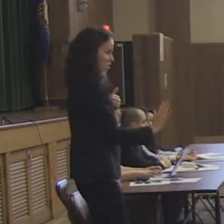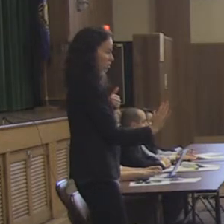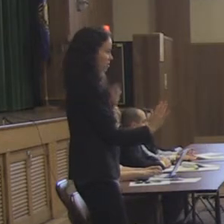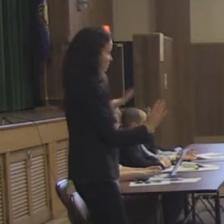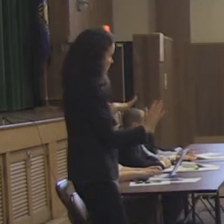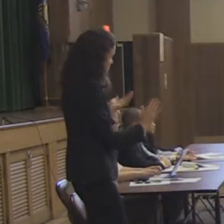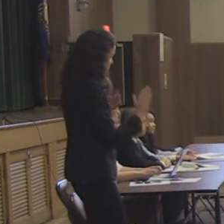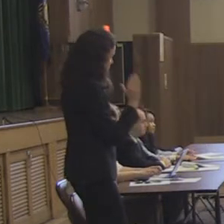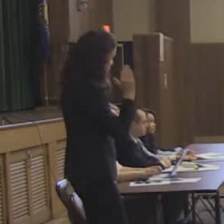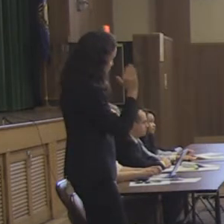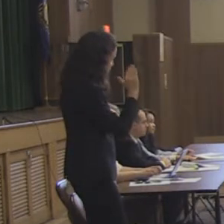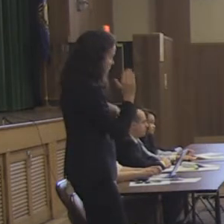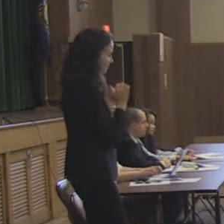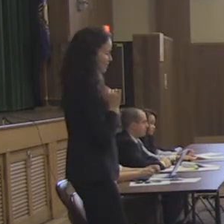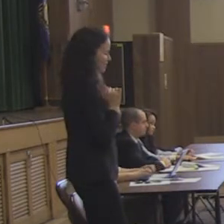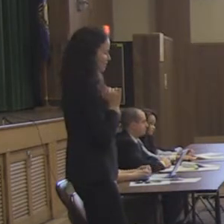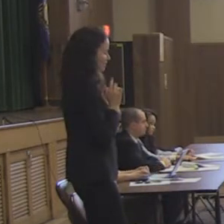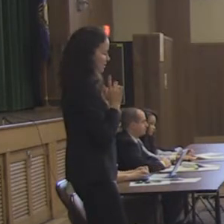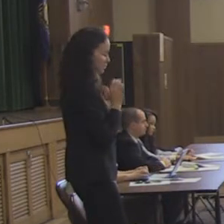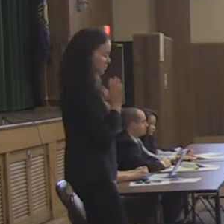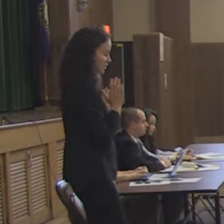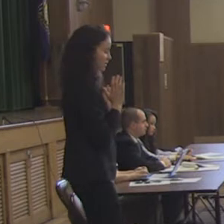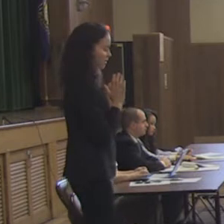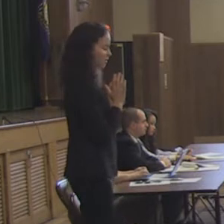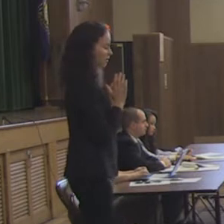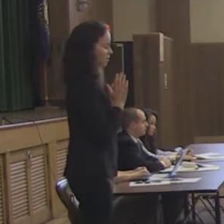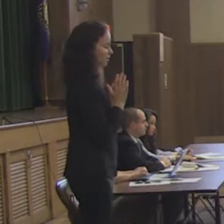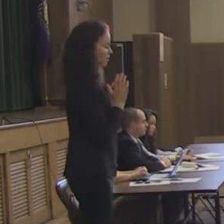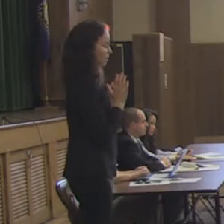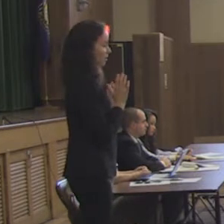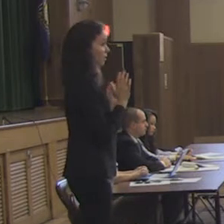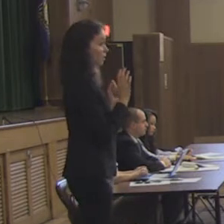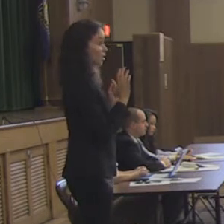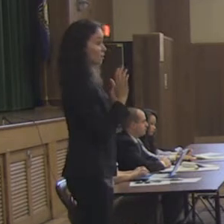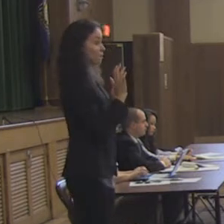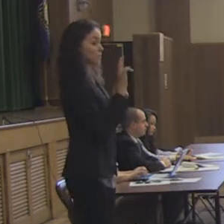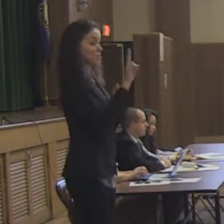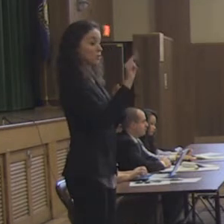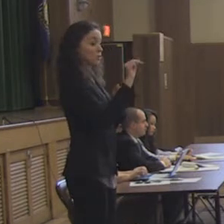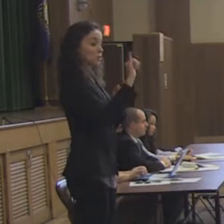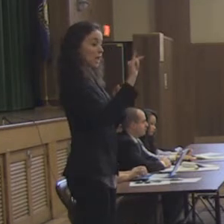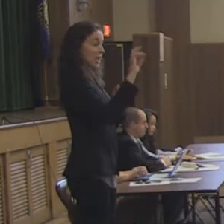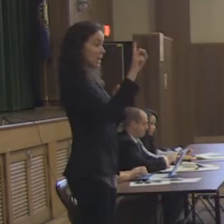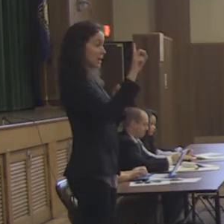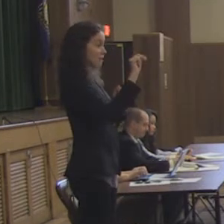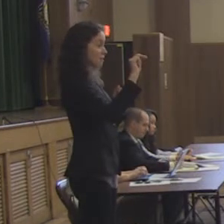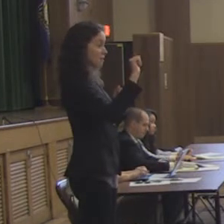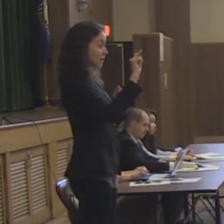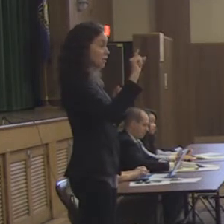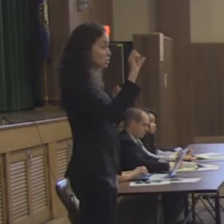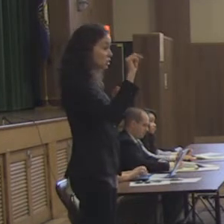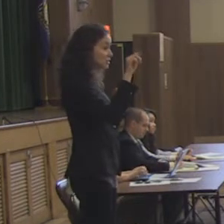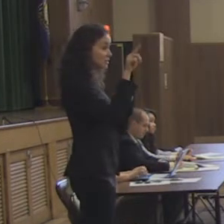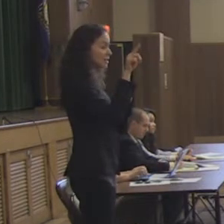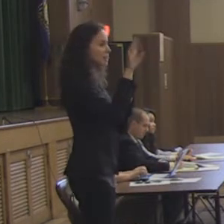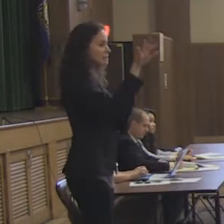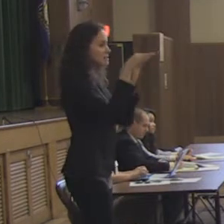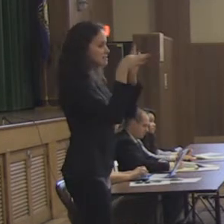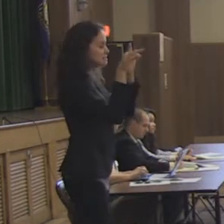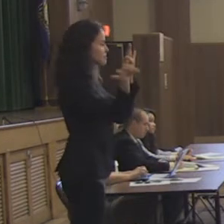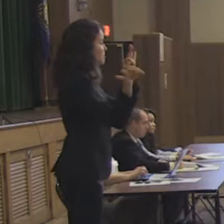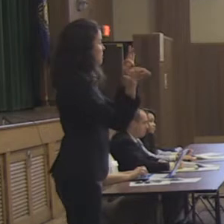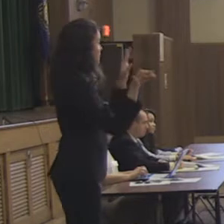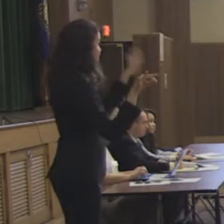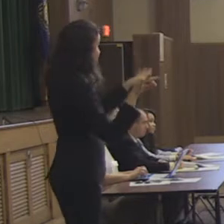to remind people and DOC that the United Nations has said that solitary confinement